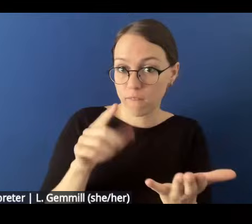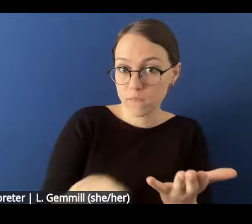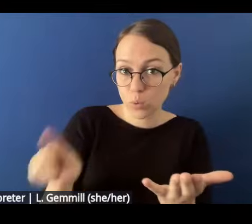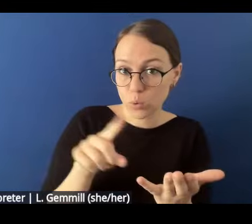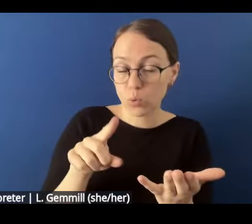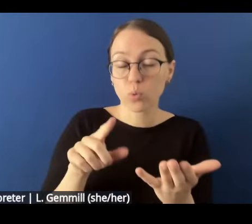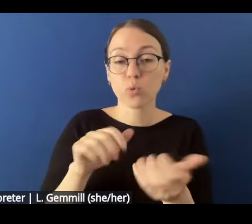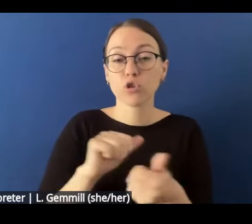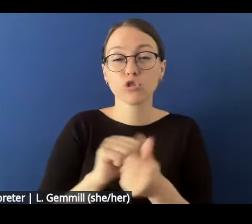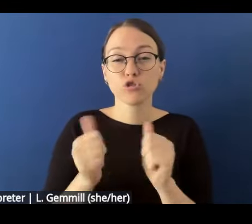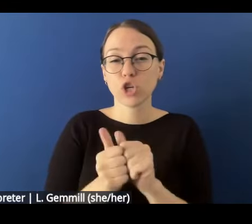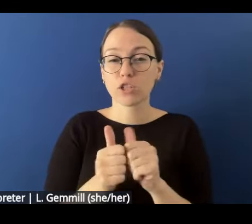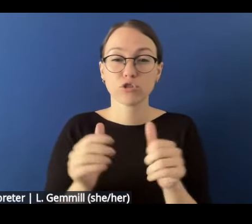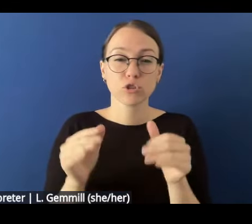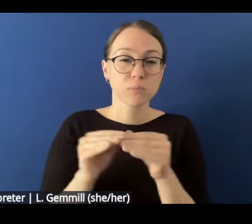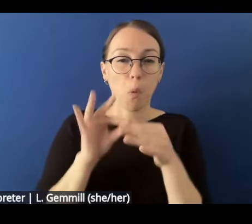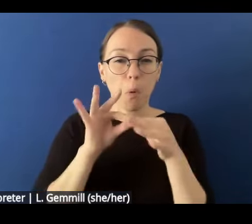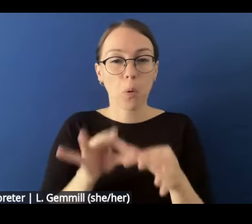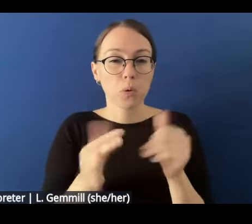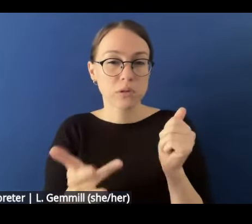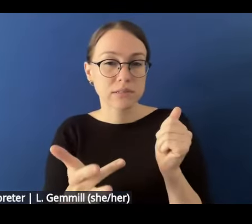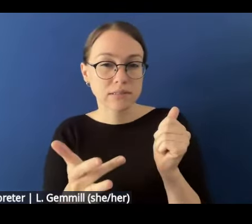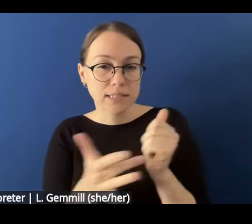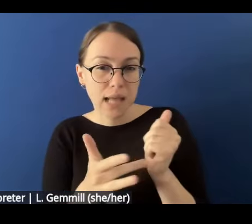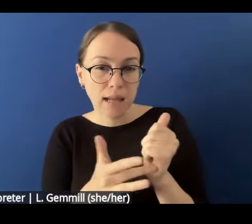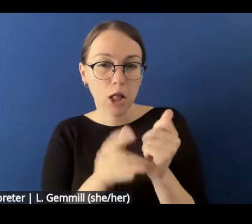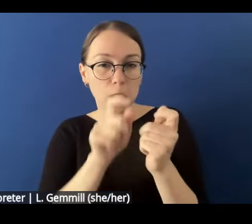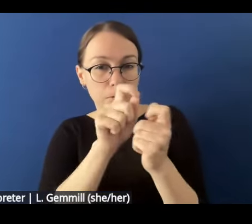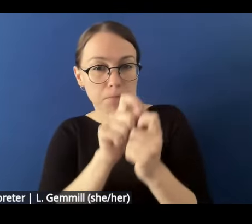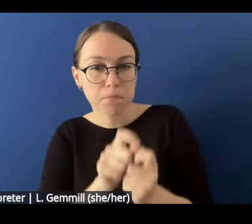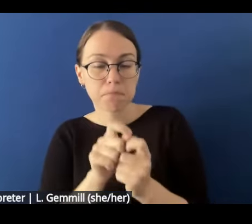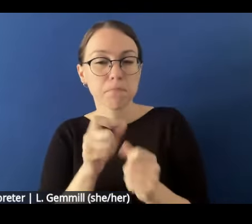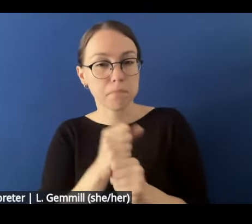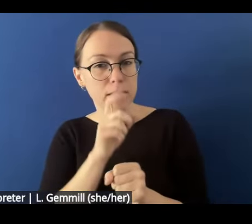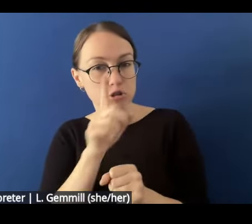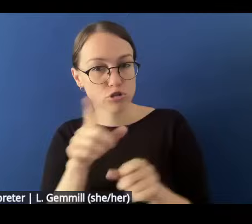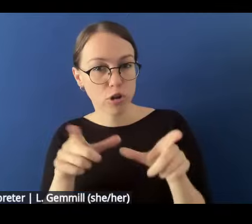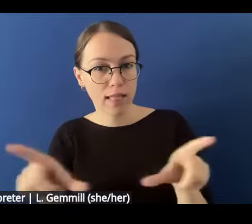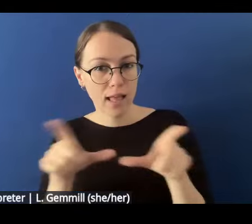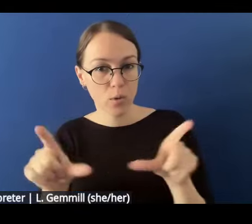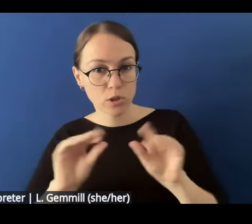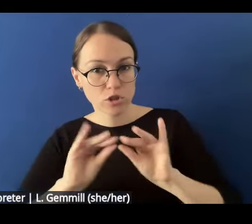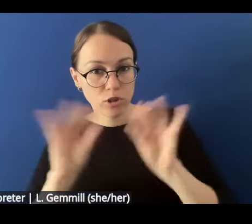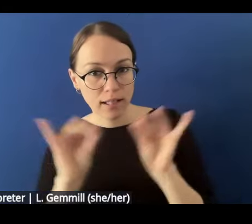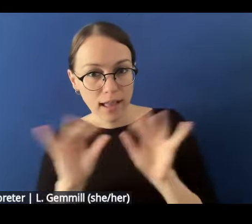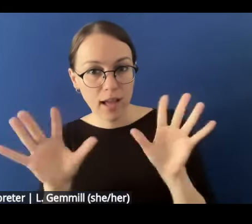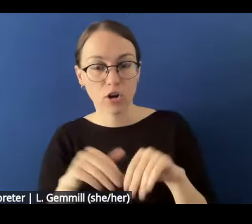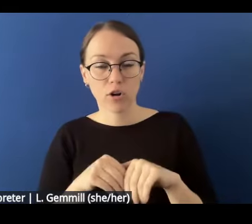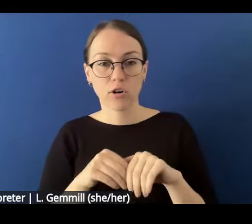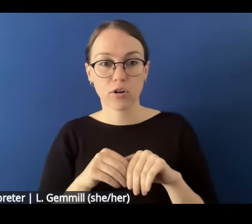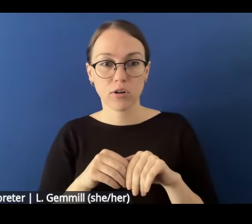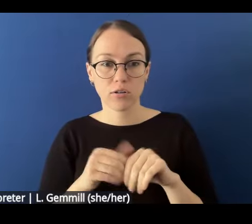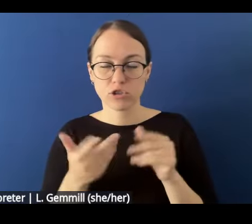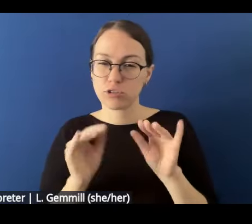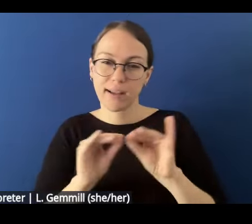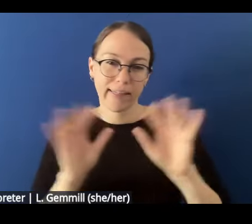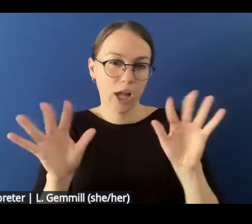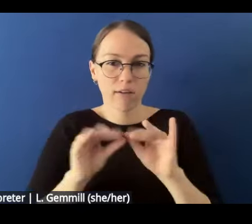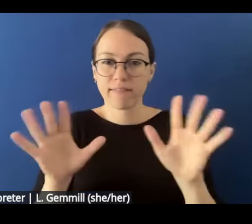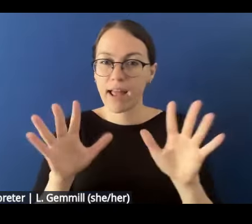more technical in the sense that it clarifies some language. It clarifies some of the pieces that we've heard, just to provide some of